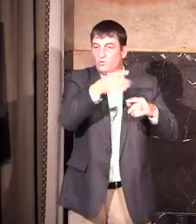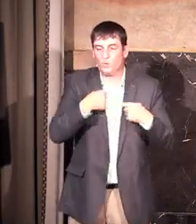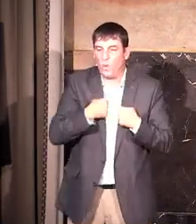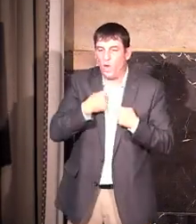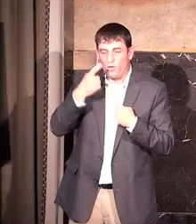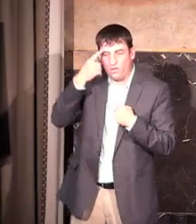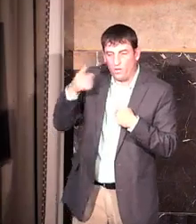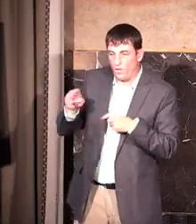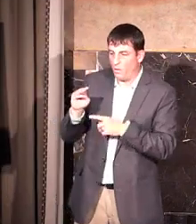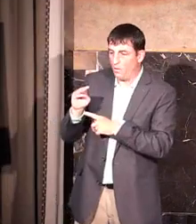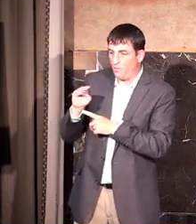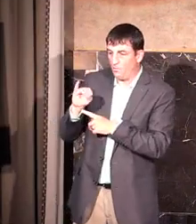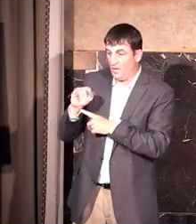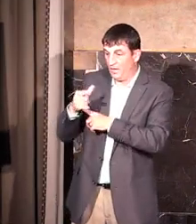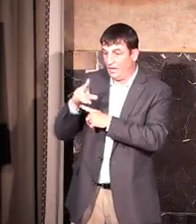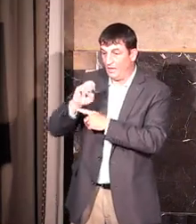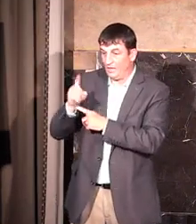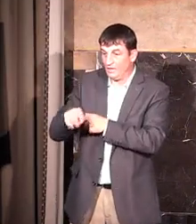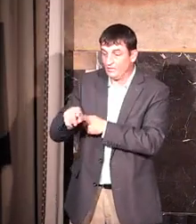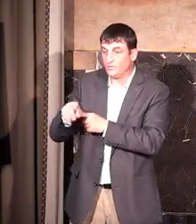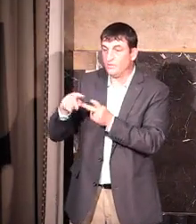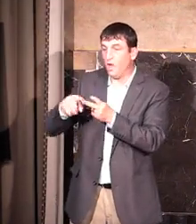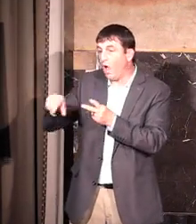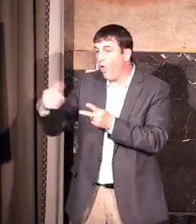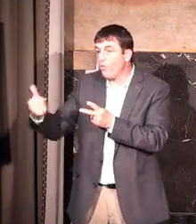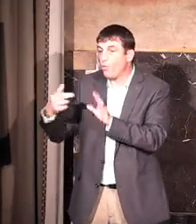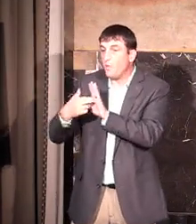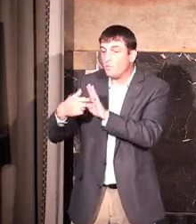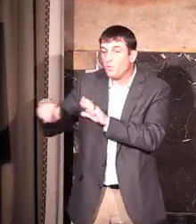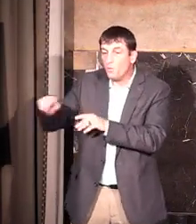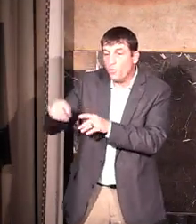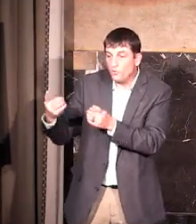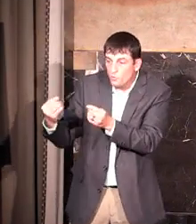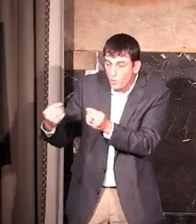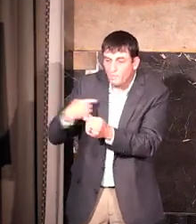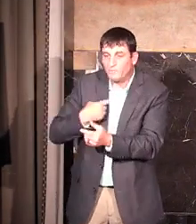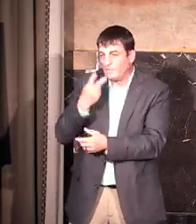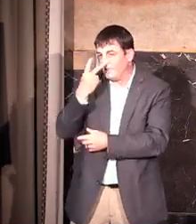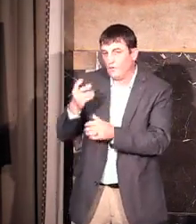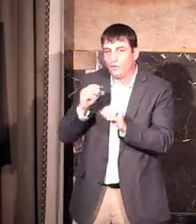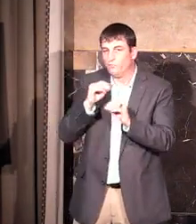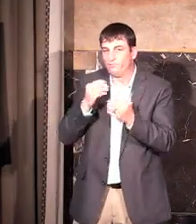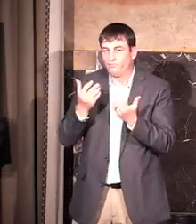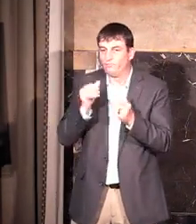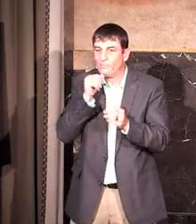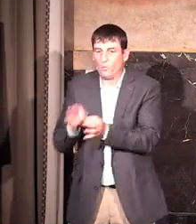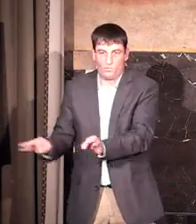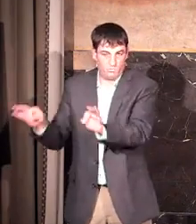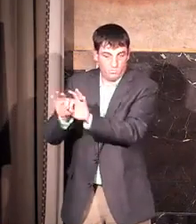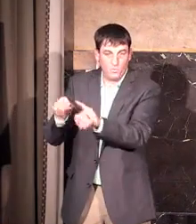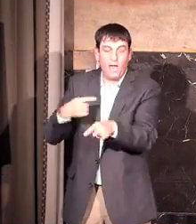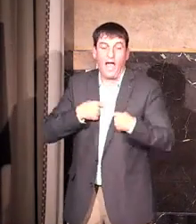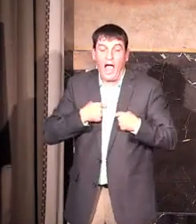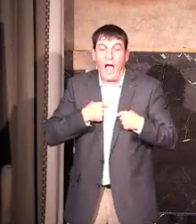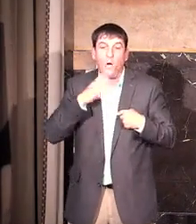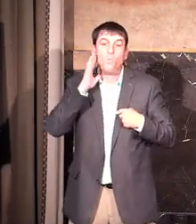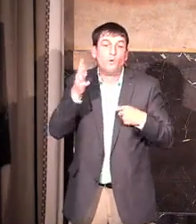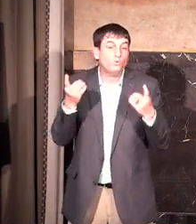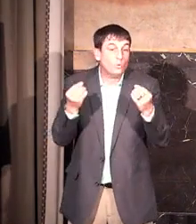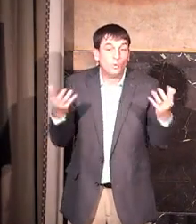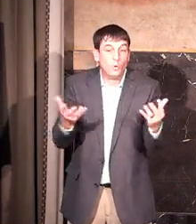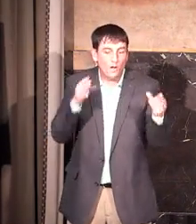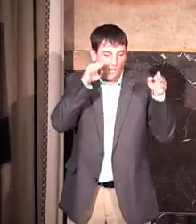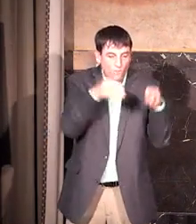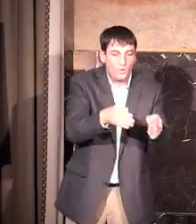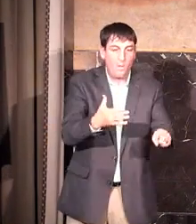Representative Miguez and others may be trying to do, but I will be focused on my job, which is doing exactly what I've